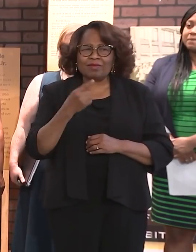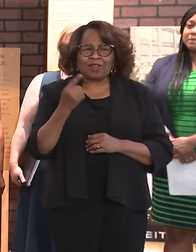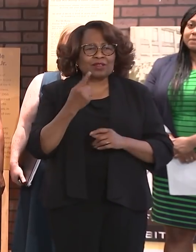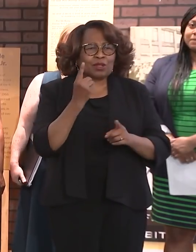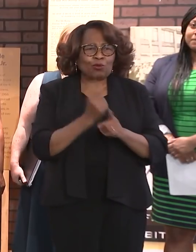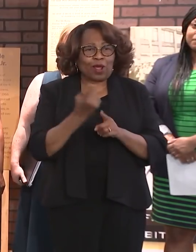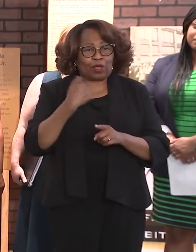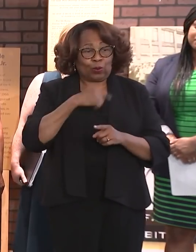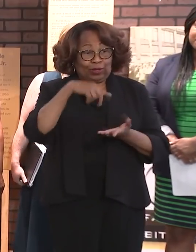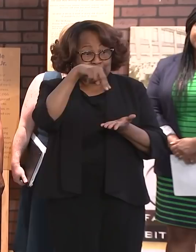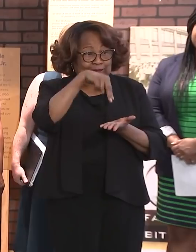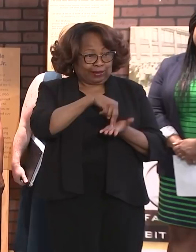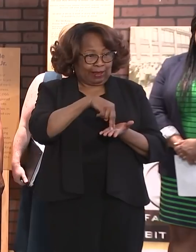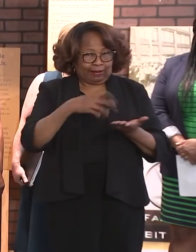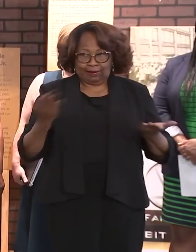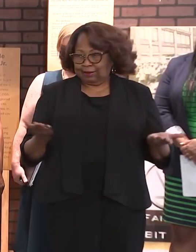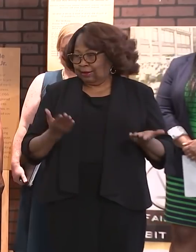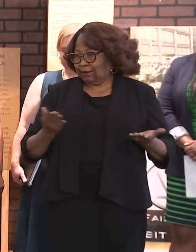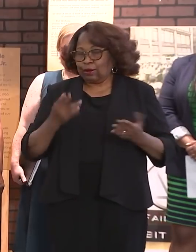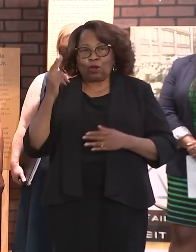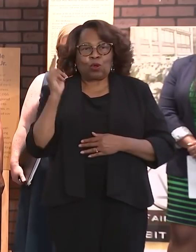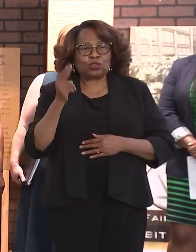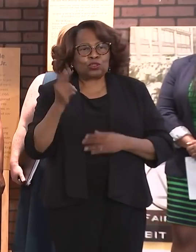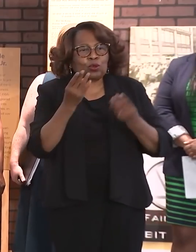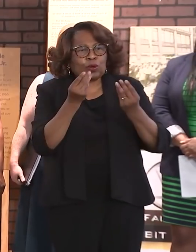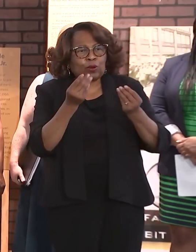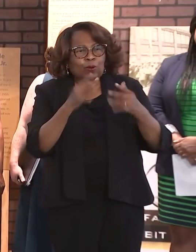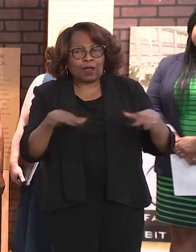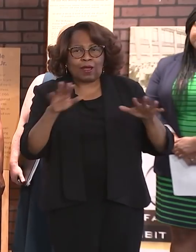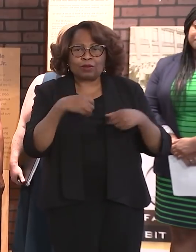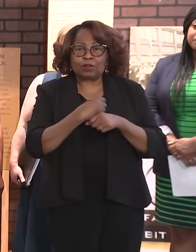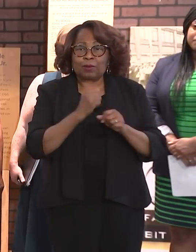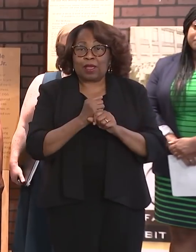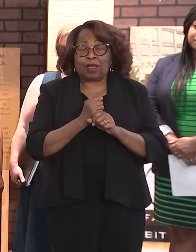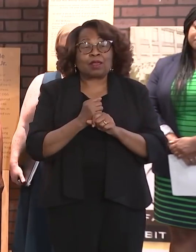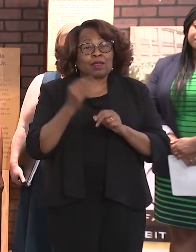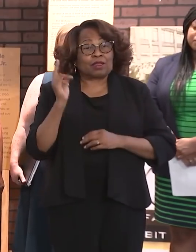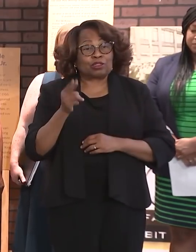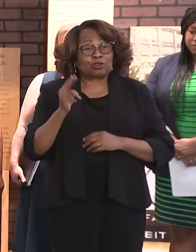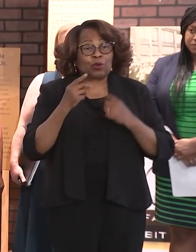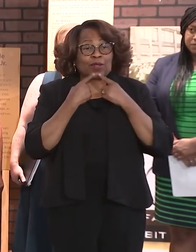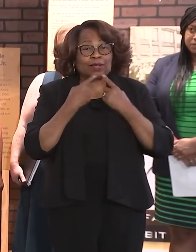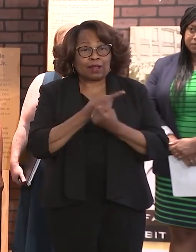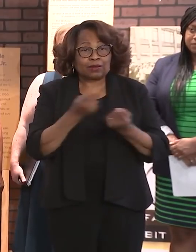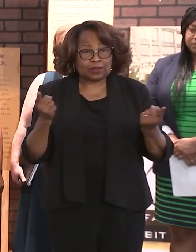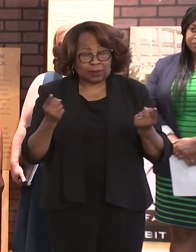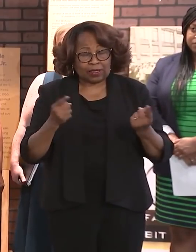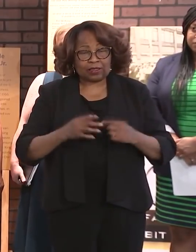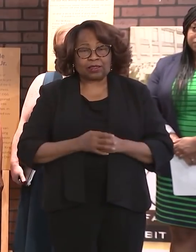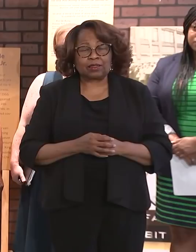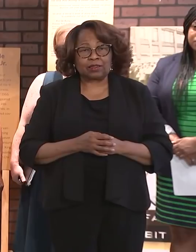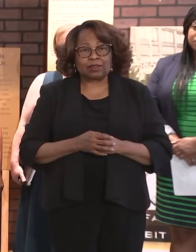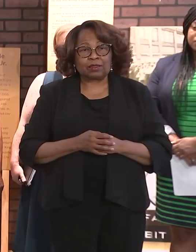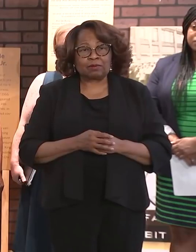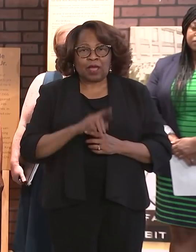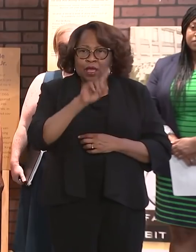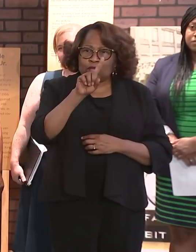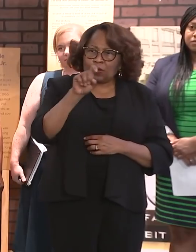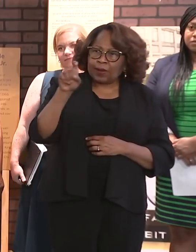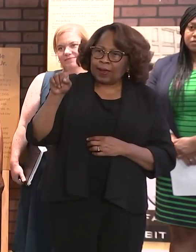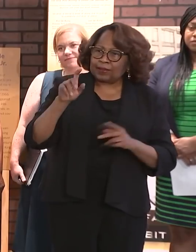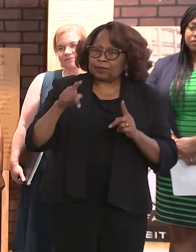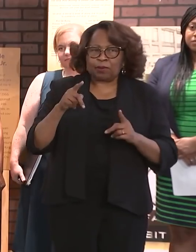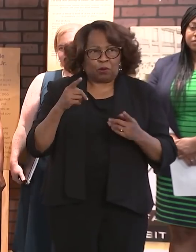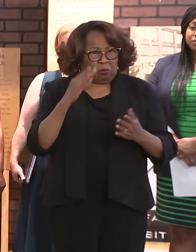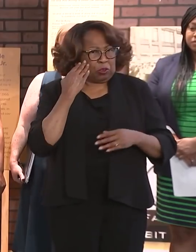that we're standing on historic ground to make an historic announcement. When you ask most people about